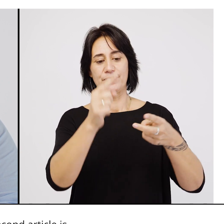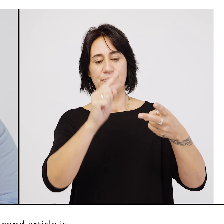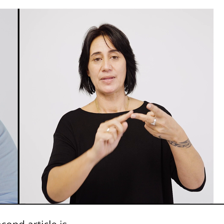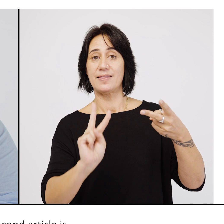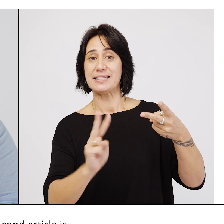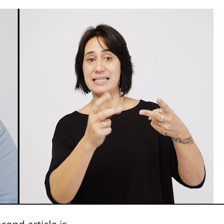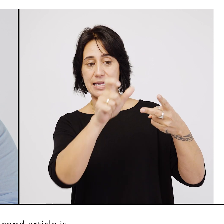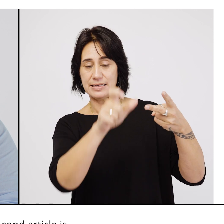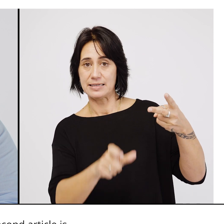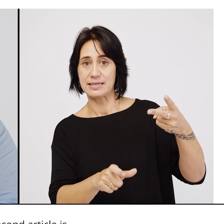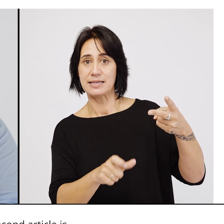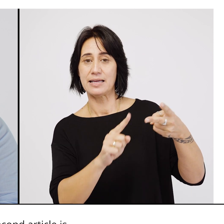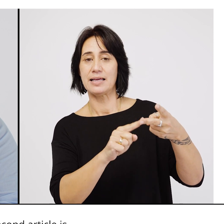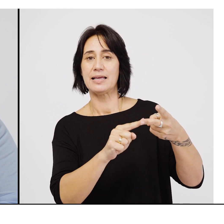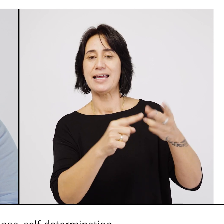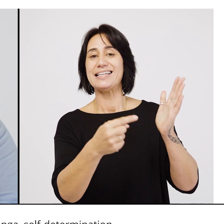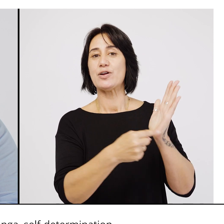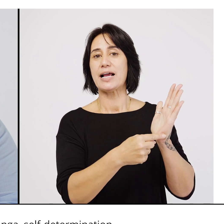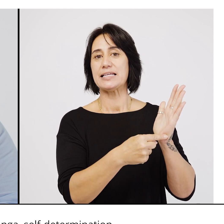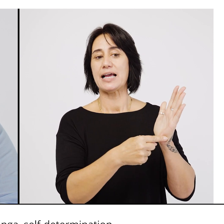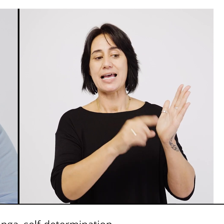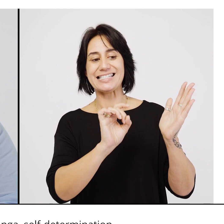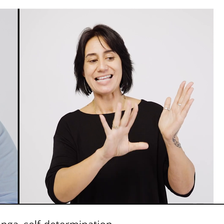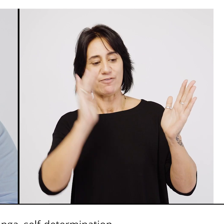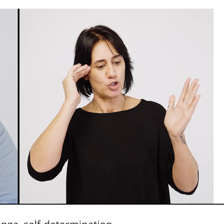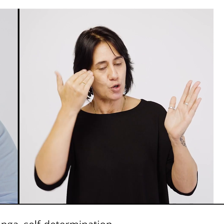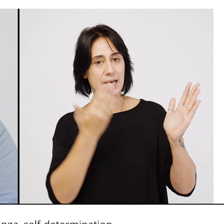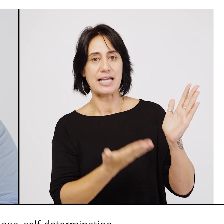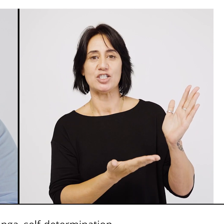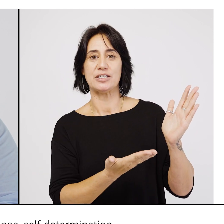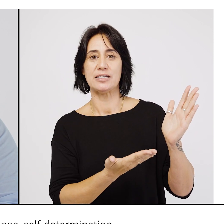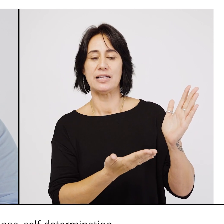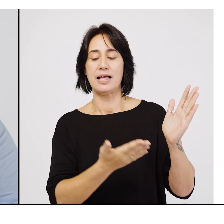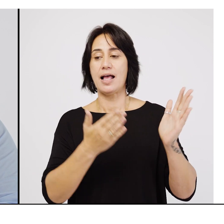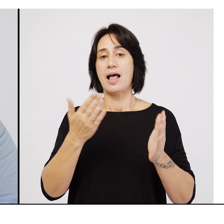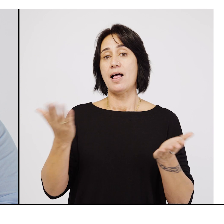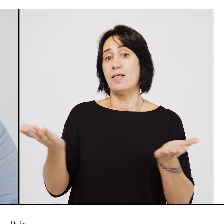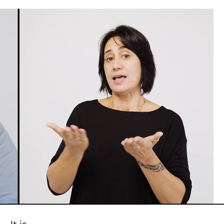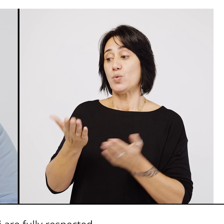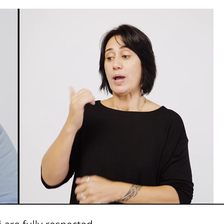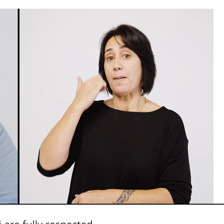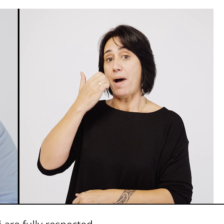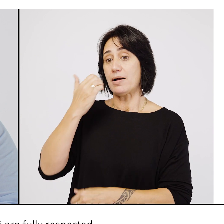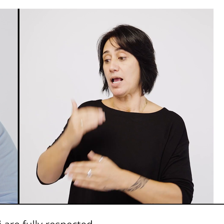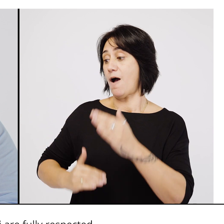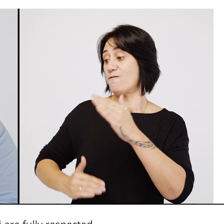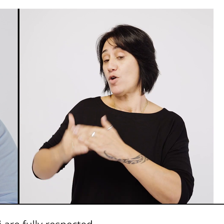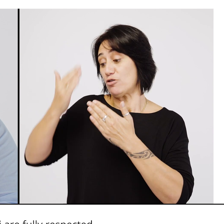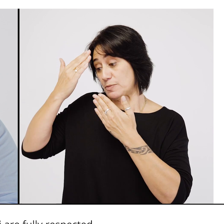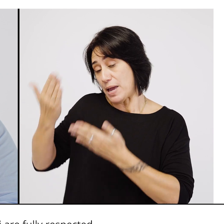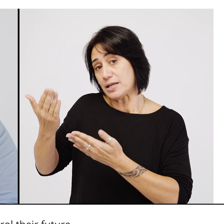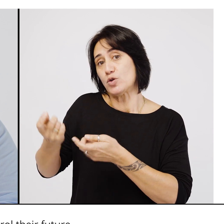The second article is tino-ranga tiratanga, self-determination. It is when Māori are